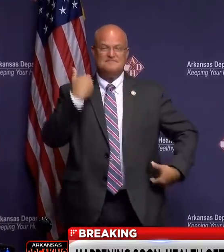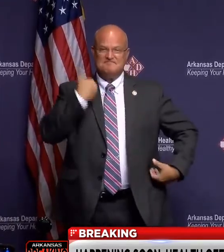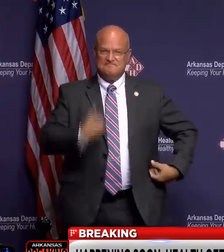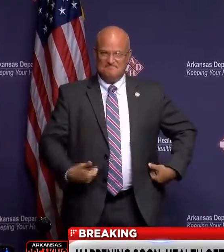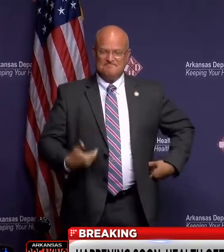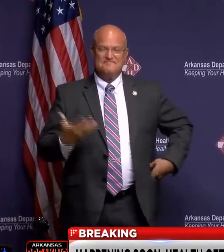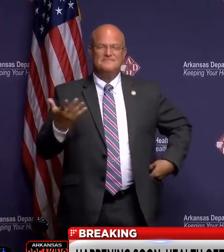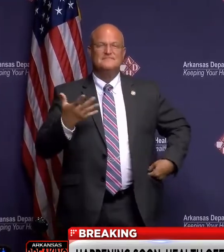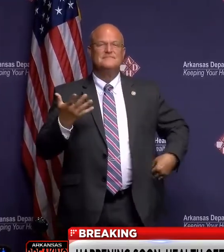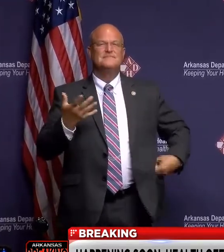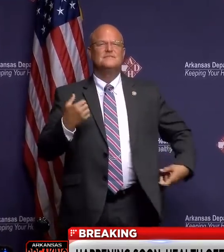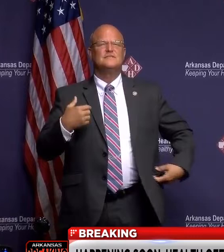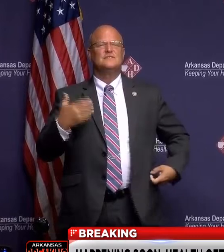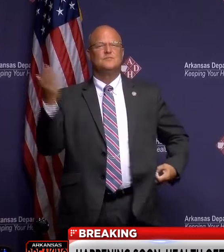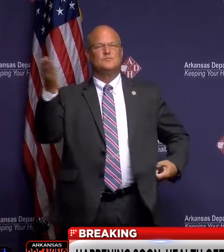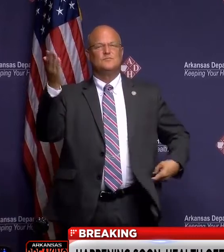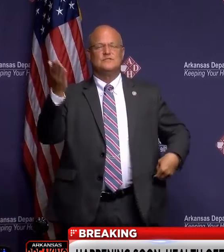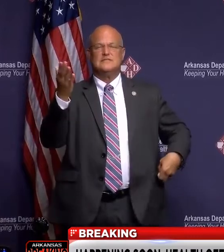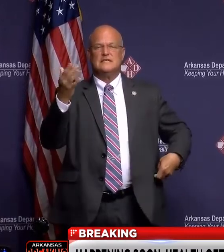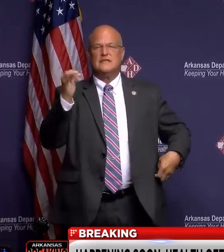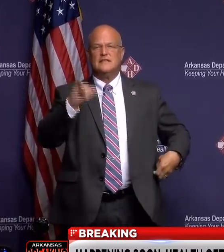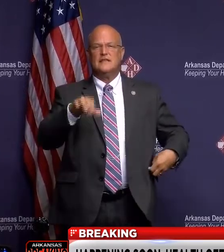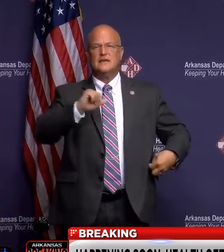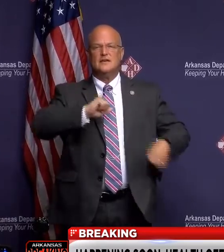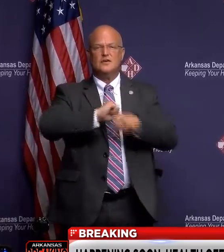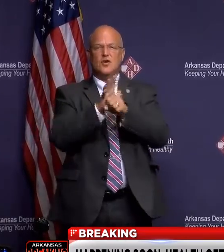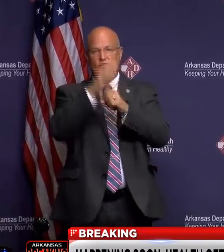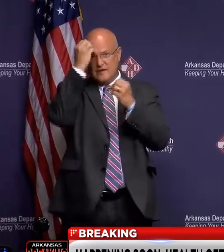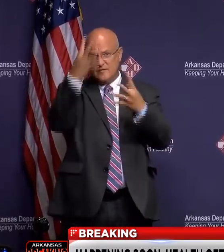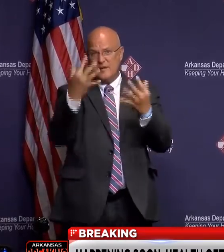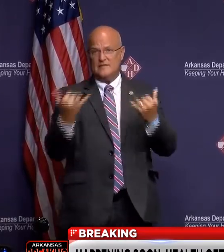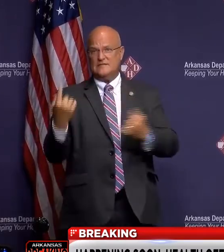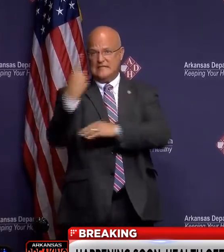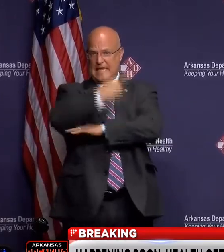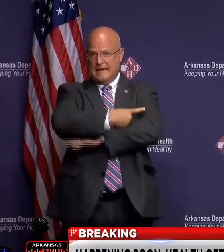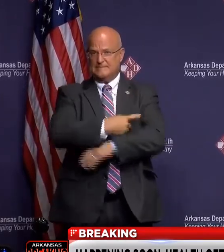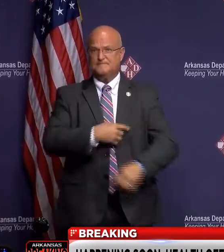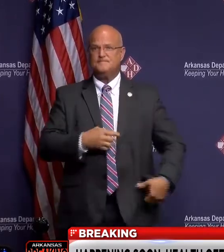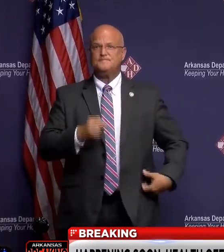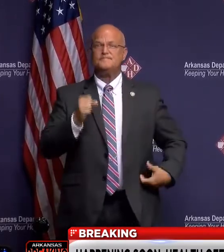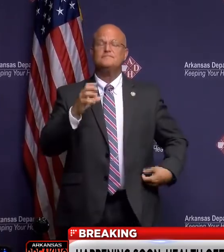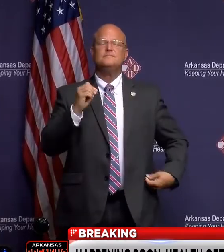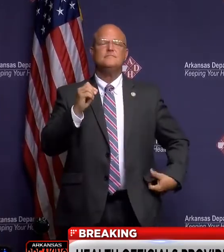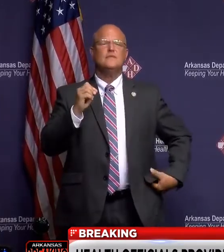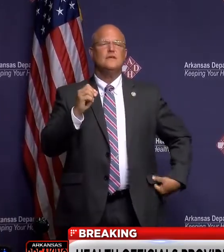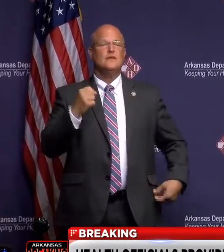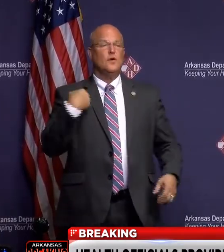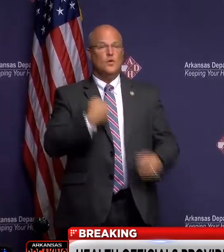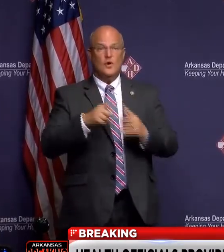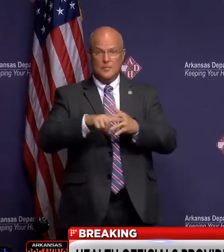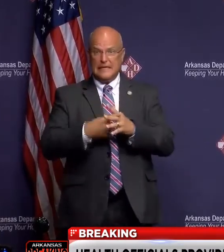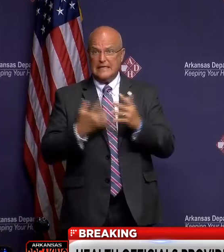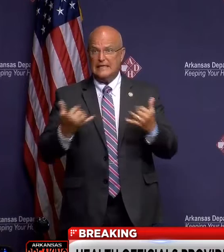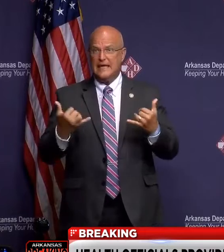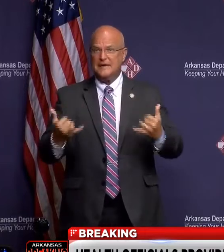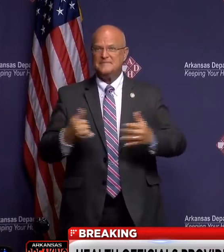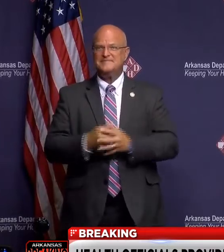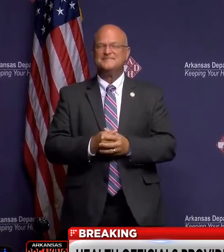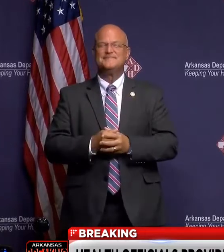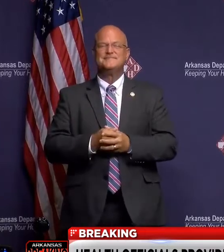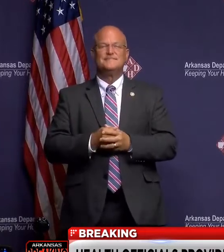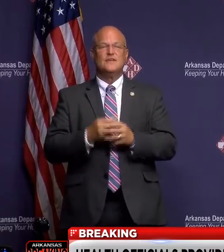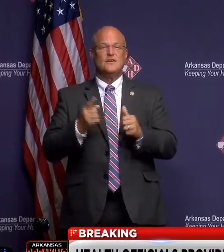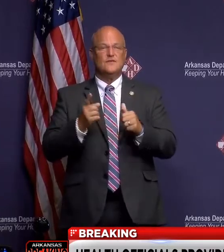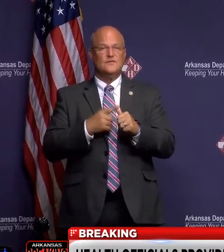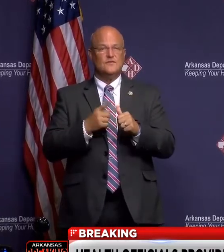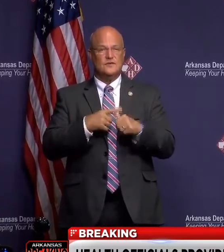here to present the COVID information for today. So we'll begin now. So first